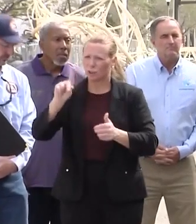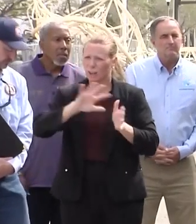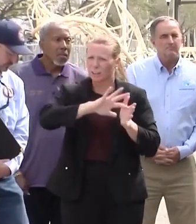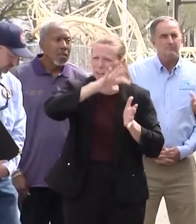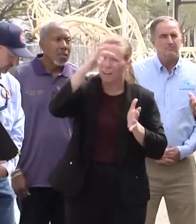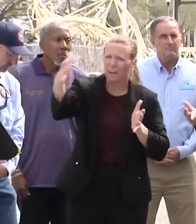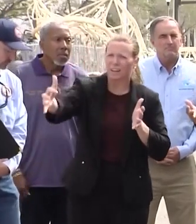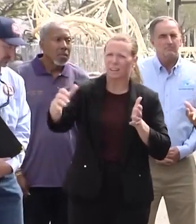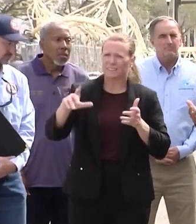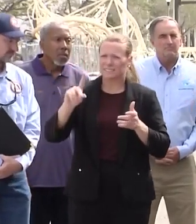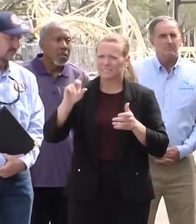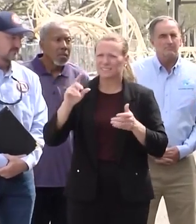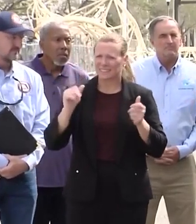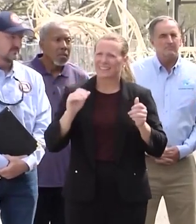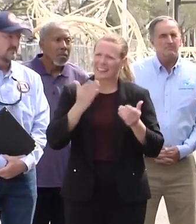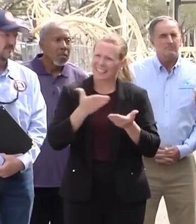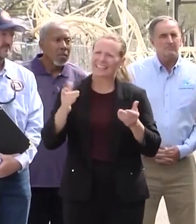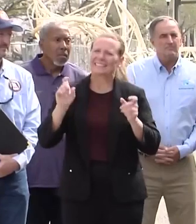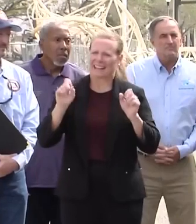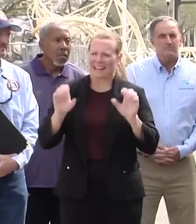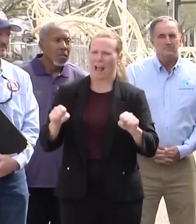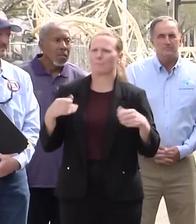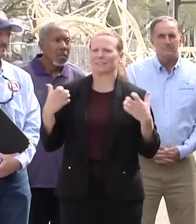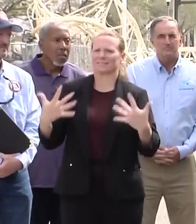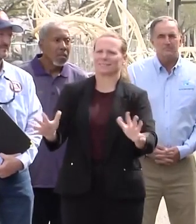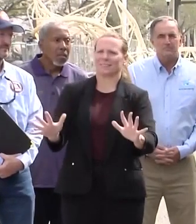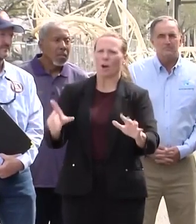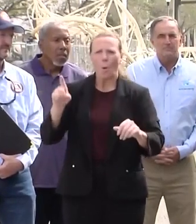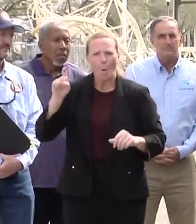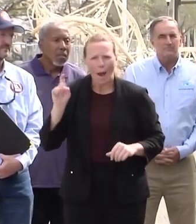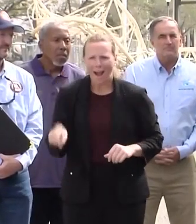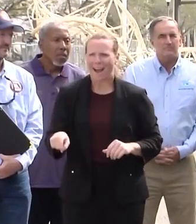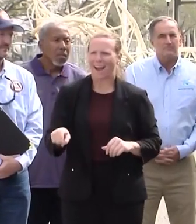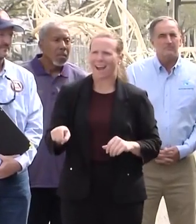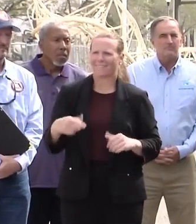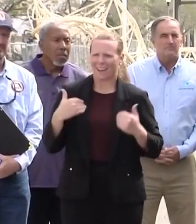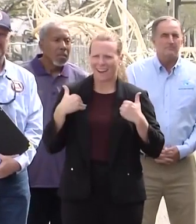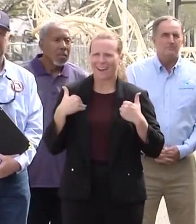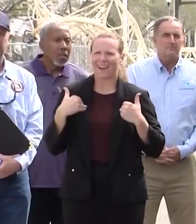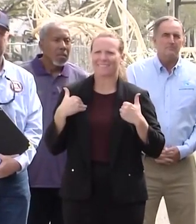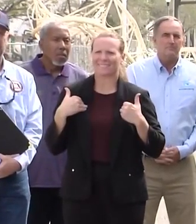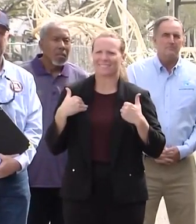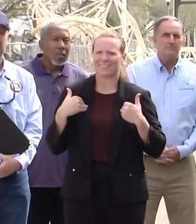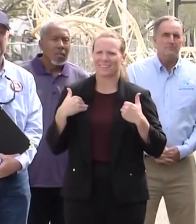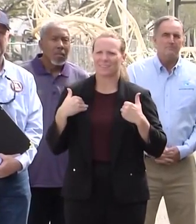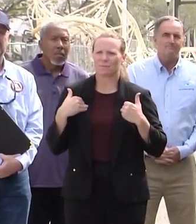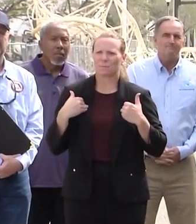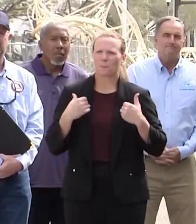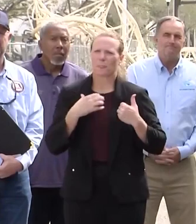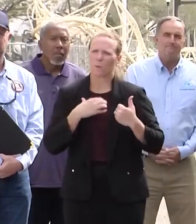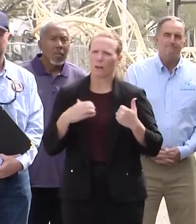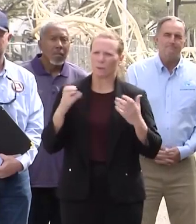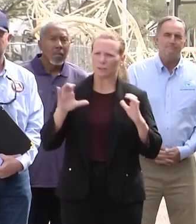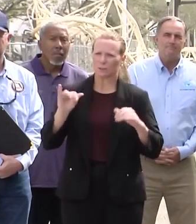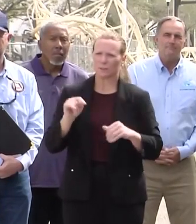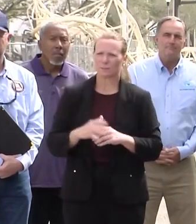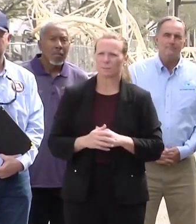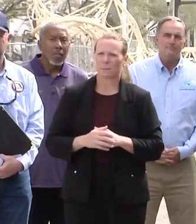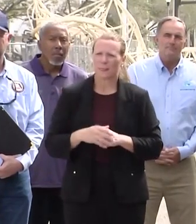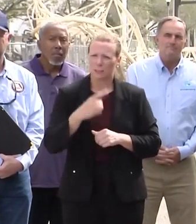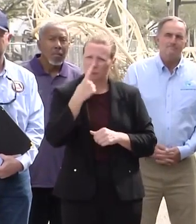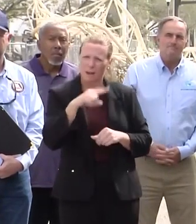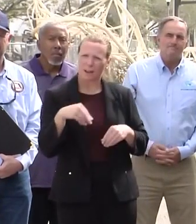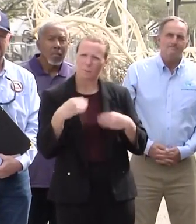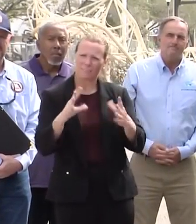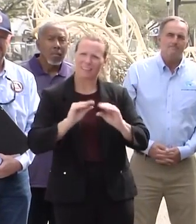you know, things can be done. You just have to, you know, have the wherewithal to want to do it. Yes. Some clarity on what